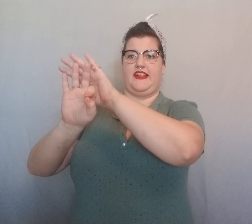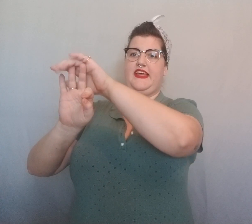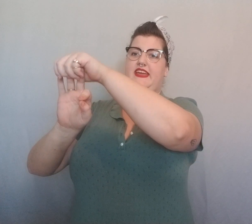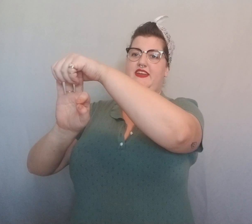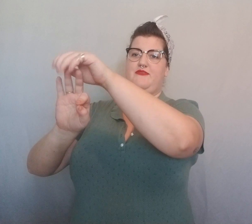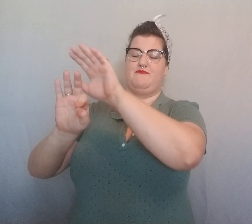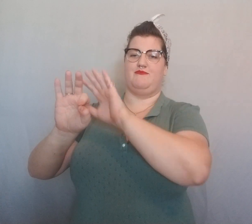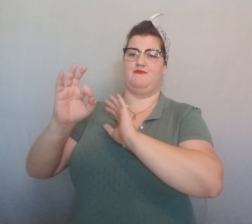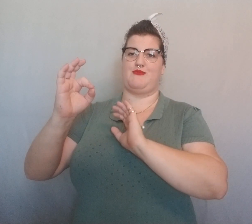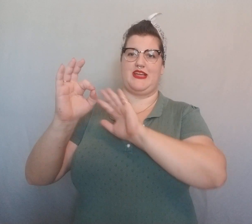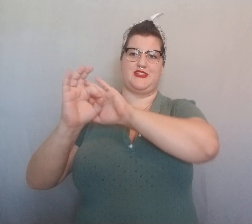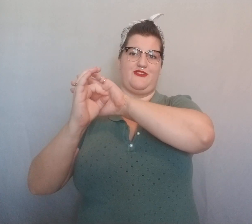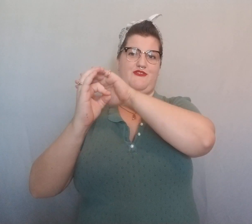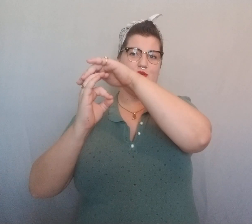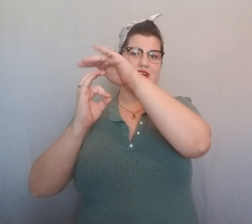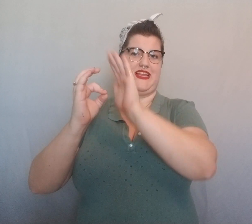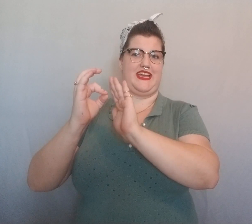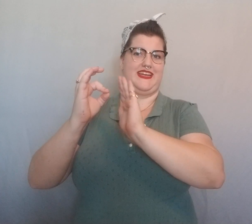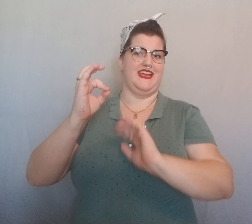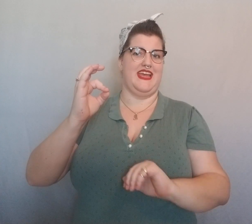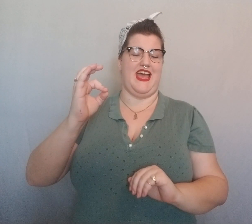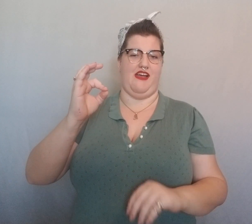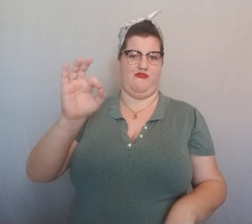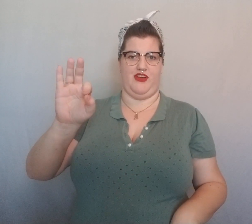like branching forward like an F would.